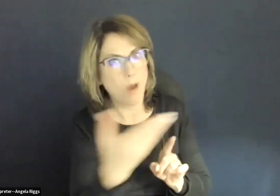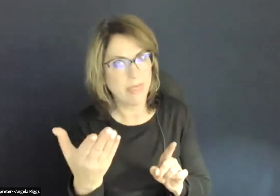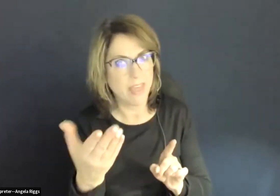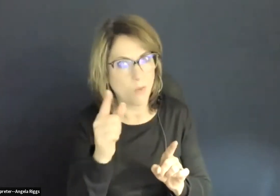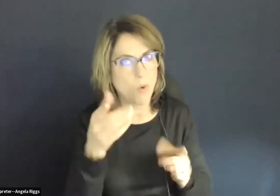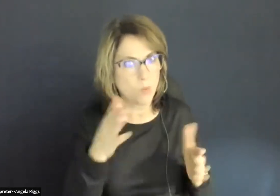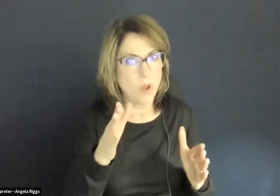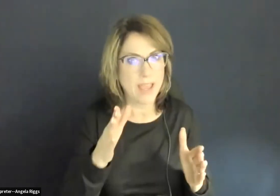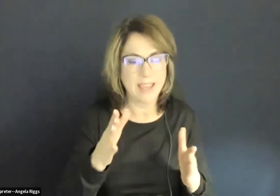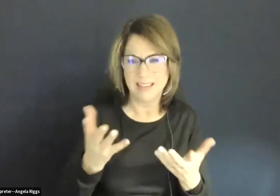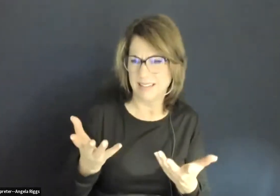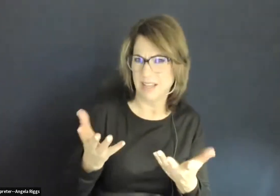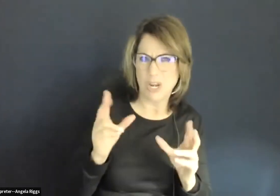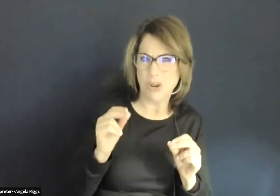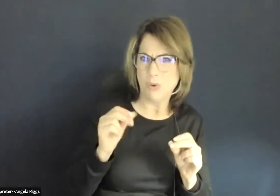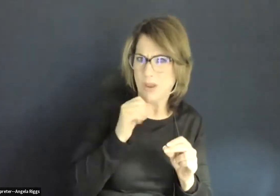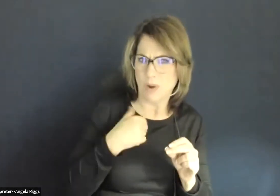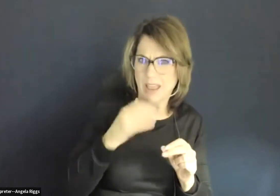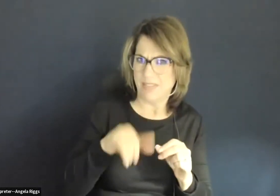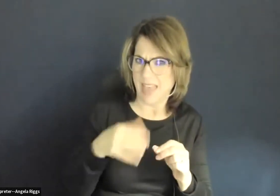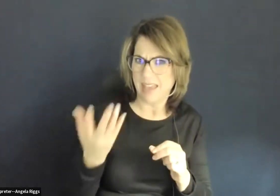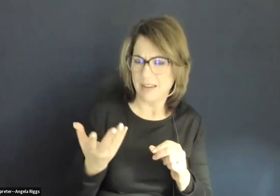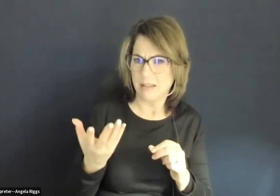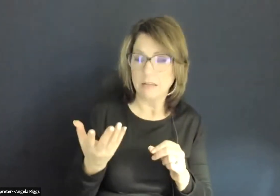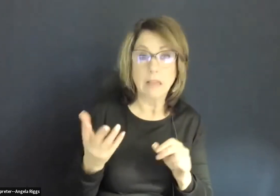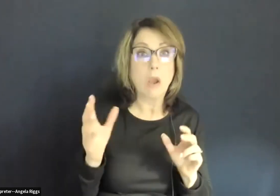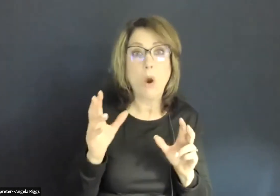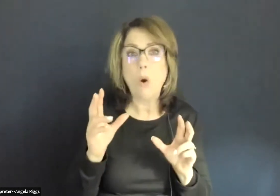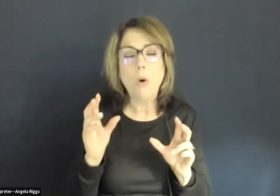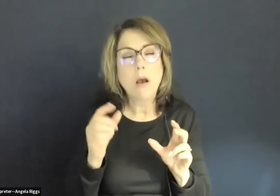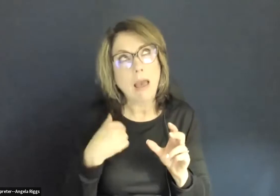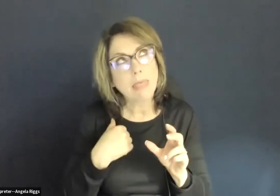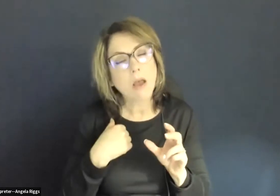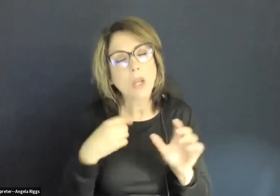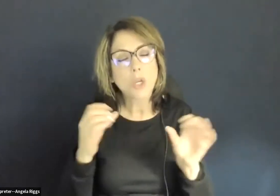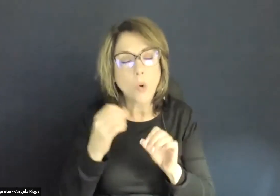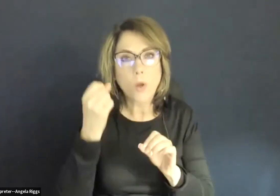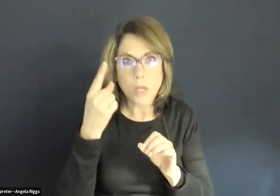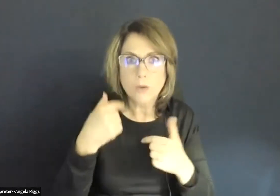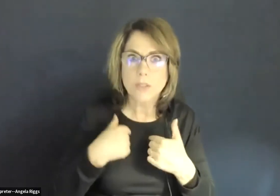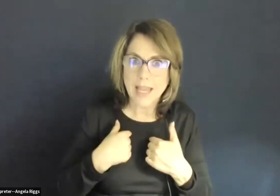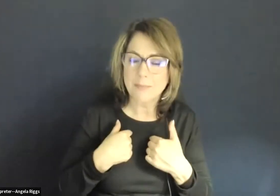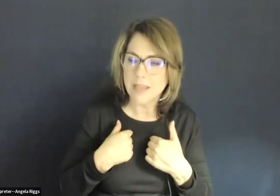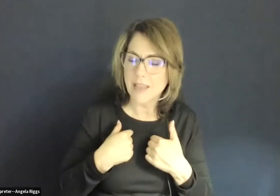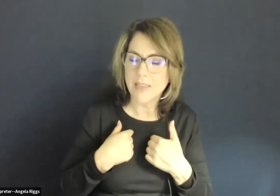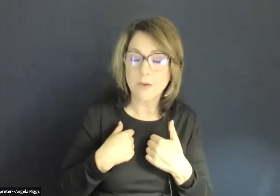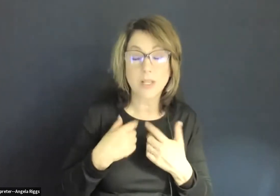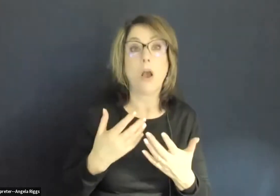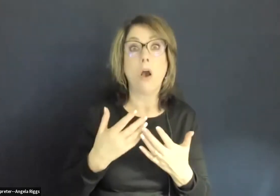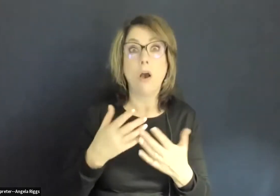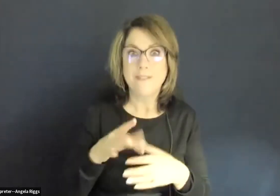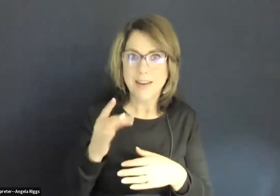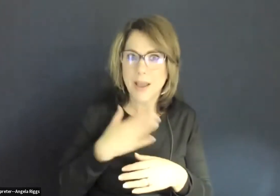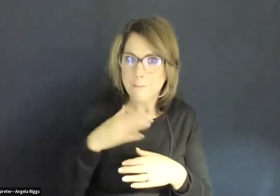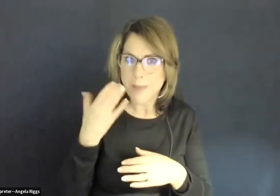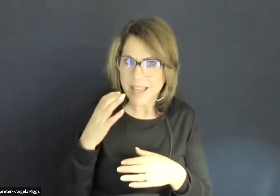have that. It was just kind of like, oh, no one's ever going to understand me. And then I realized my cousin did, and we